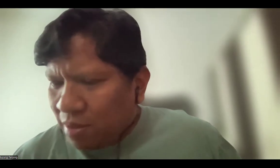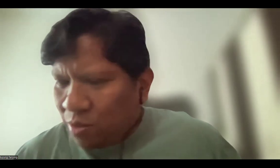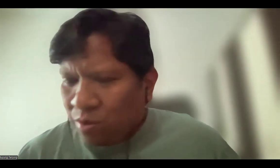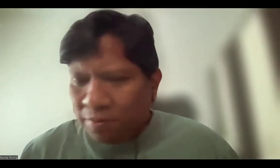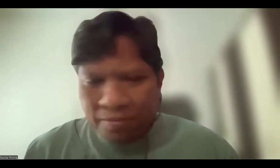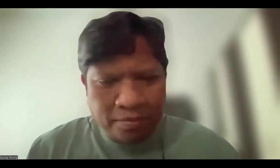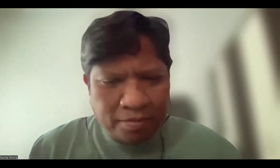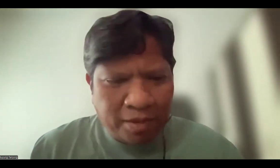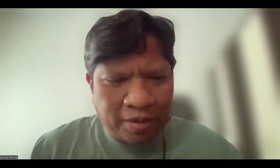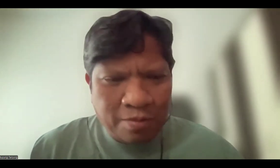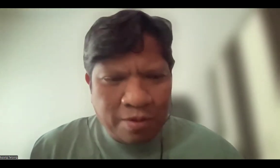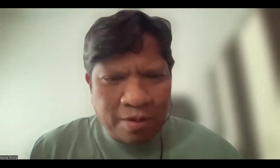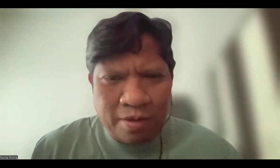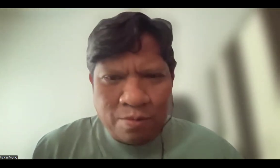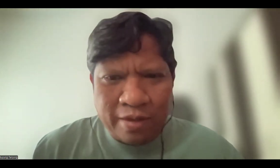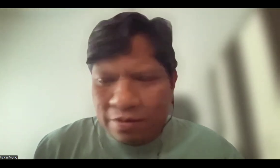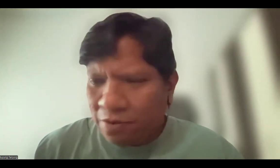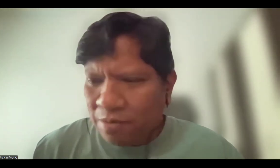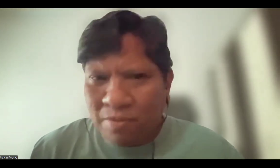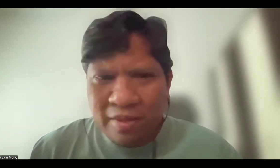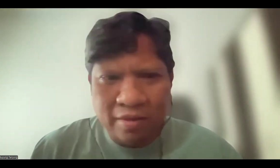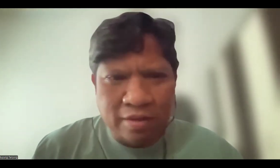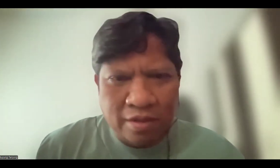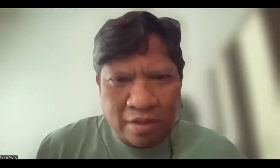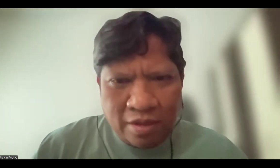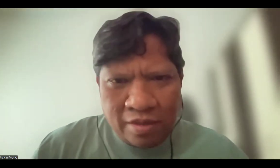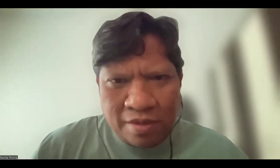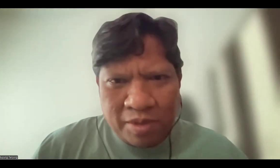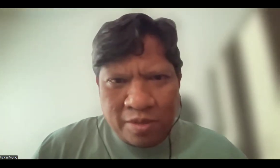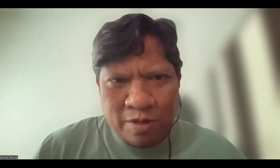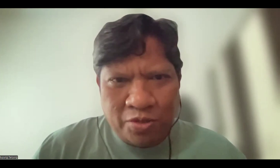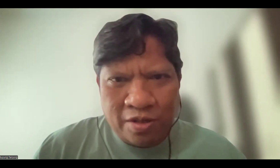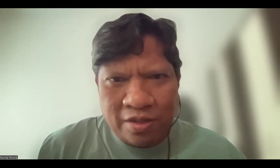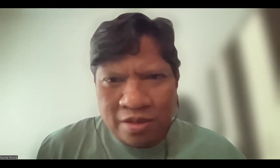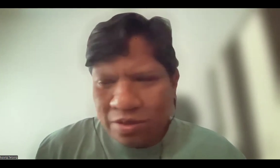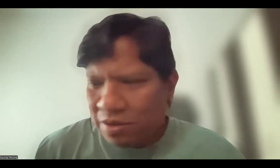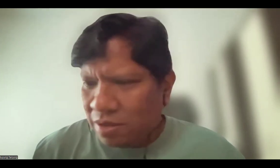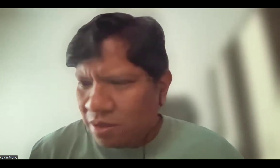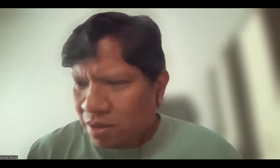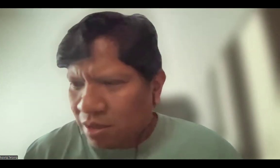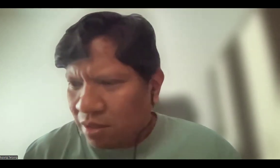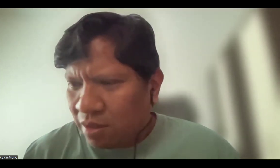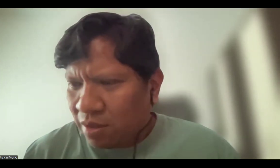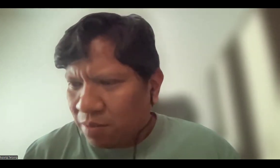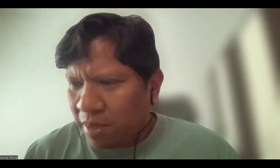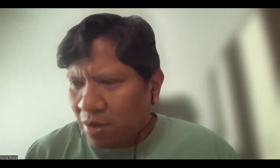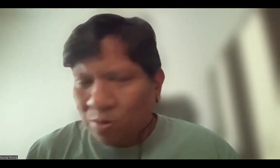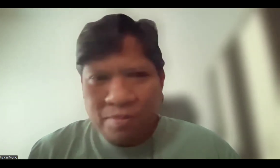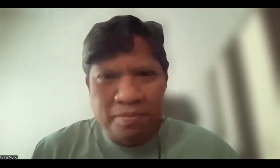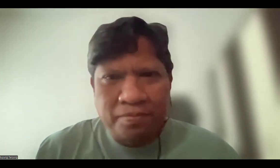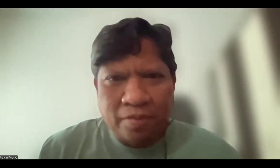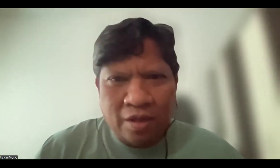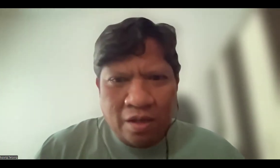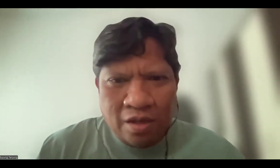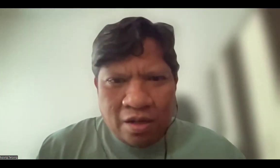I think it's better we will wait for a moment. Some person will join in this breakout